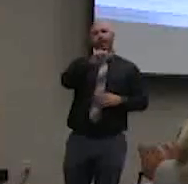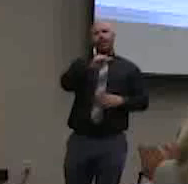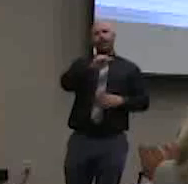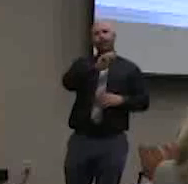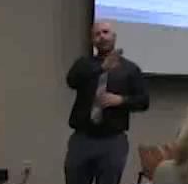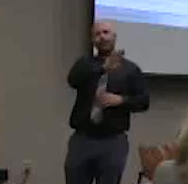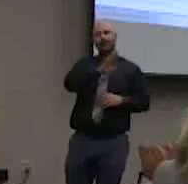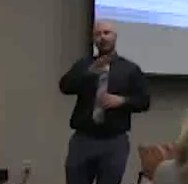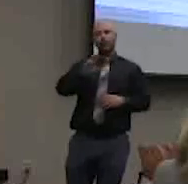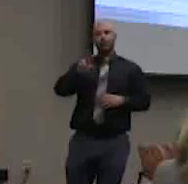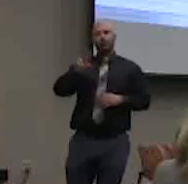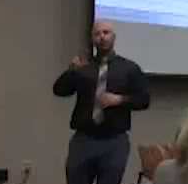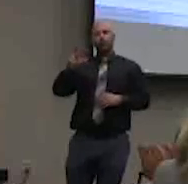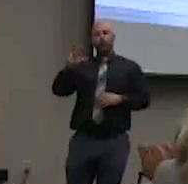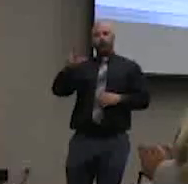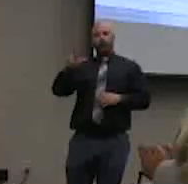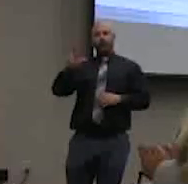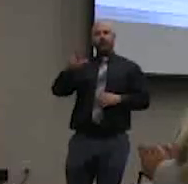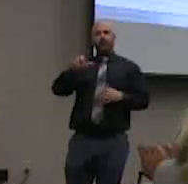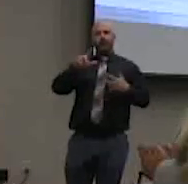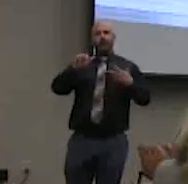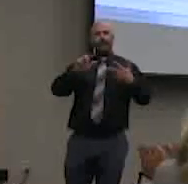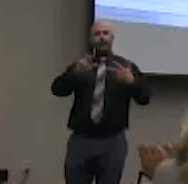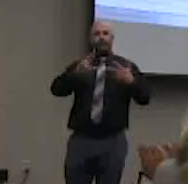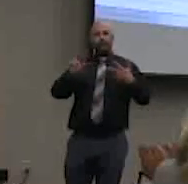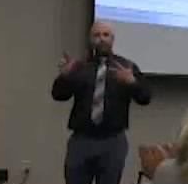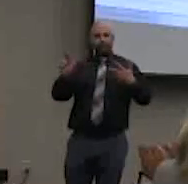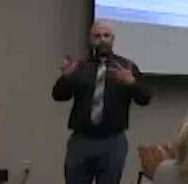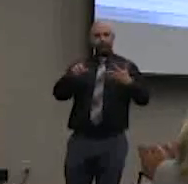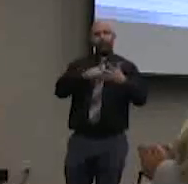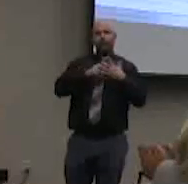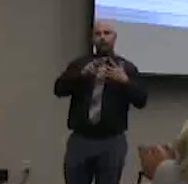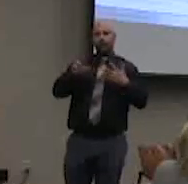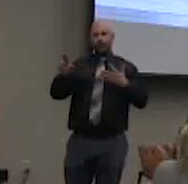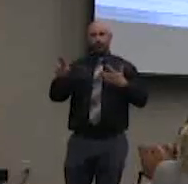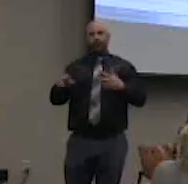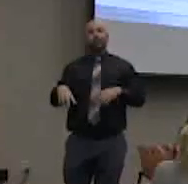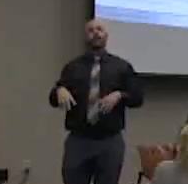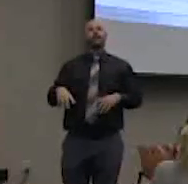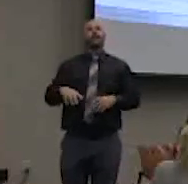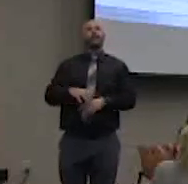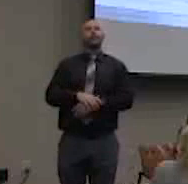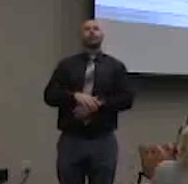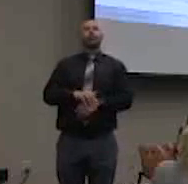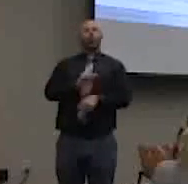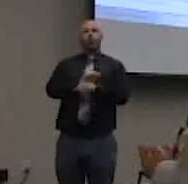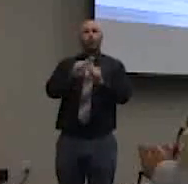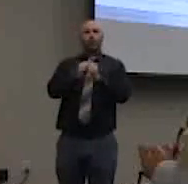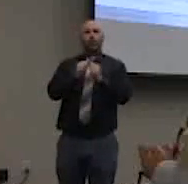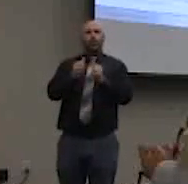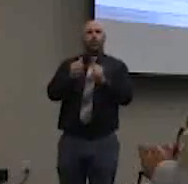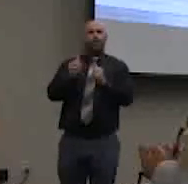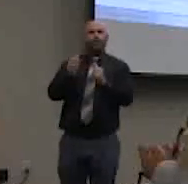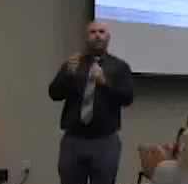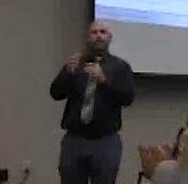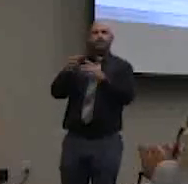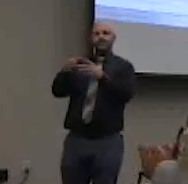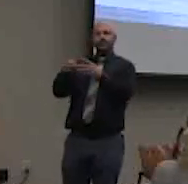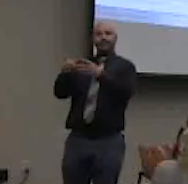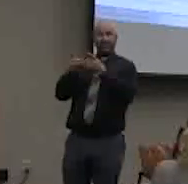But essentially, we're working with the remainder of our districts through a planning process that every community has to